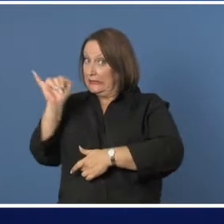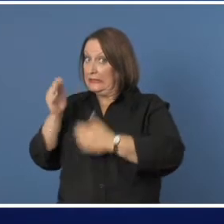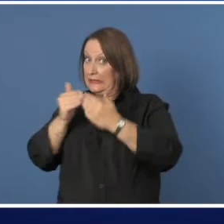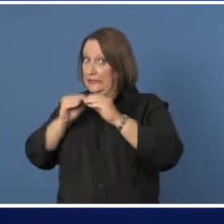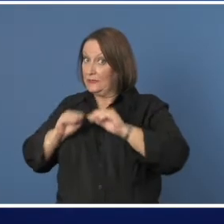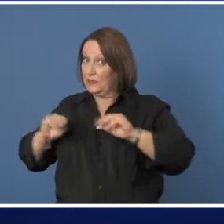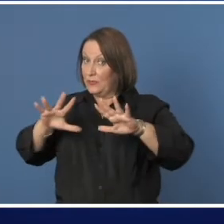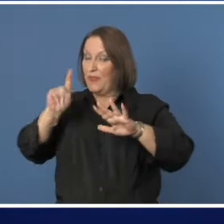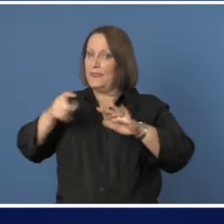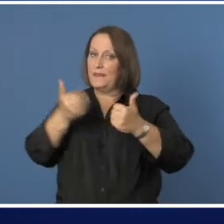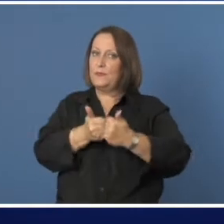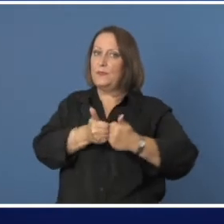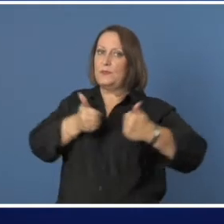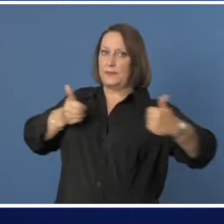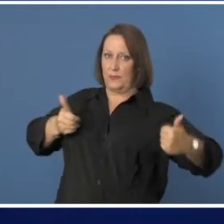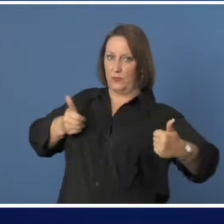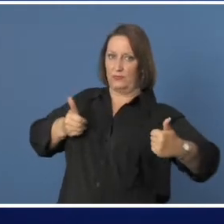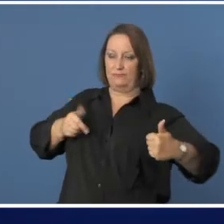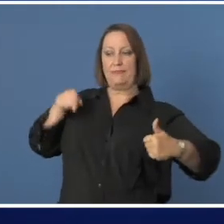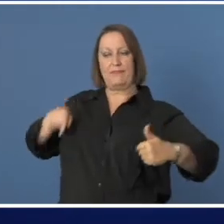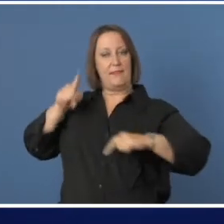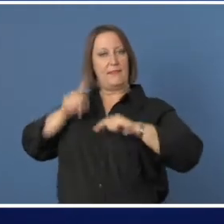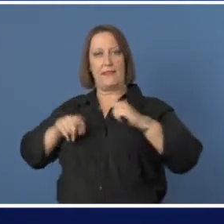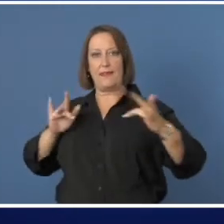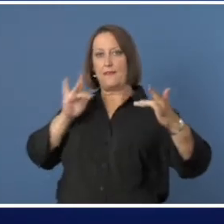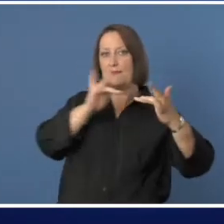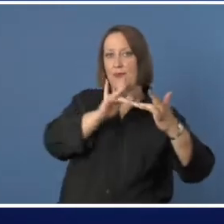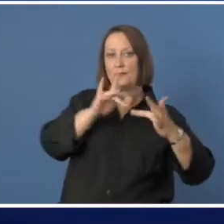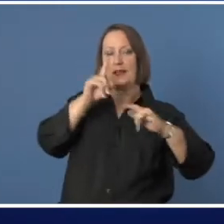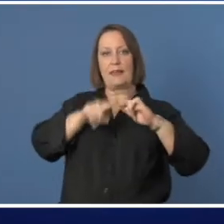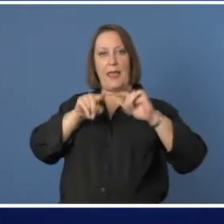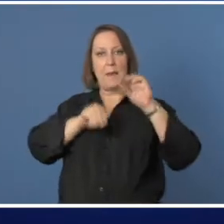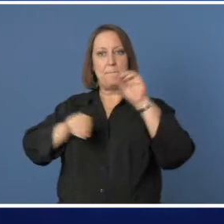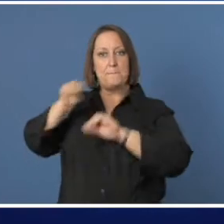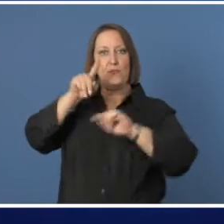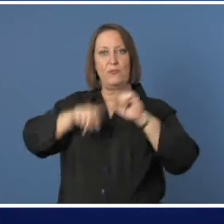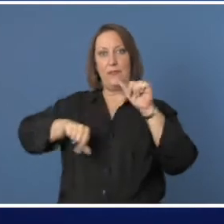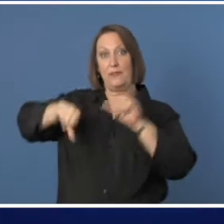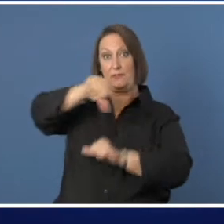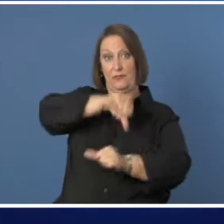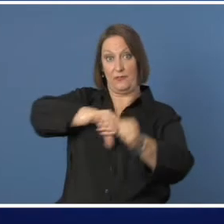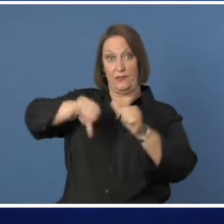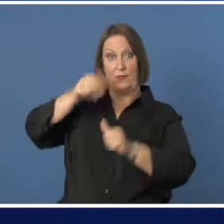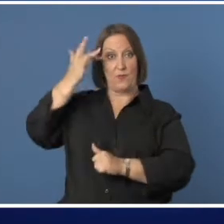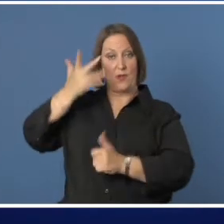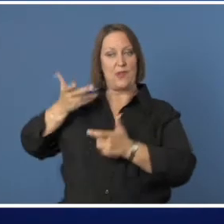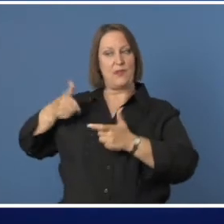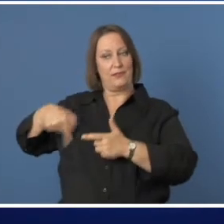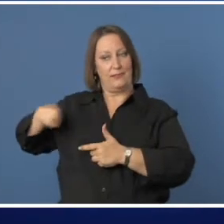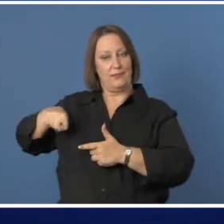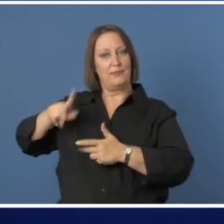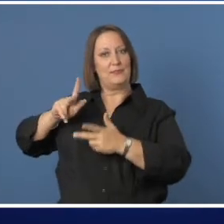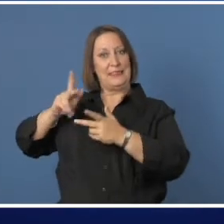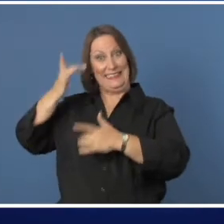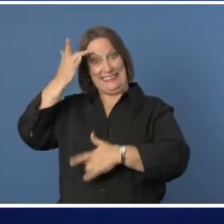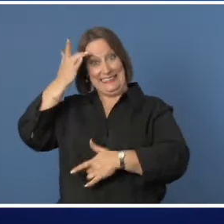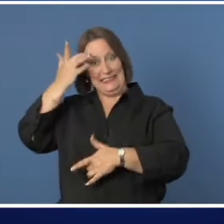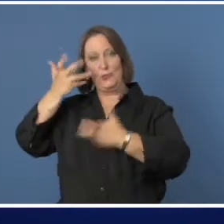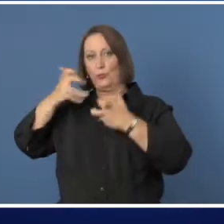infectious illness from those who are healthy and the restriction of their movement